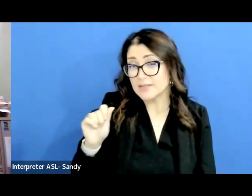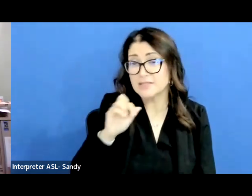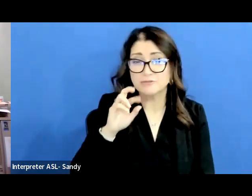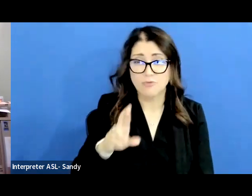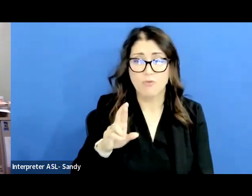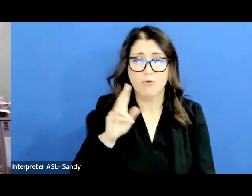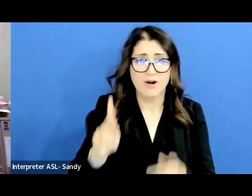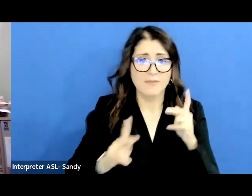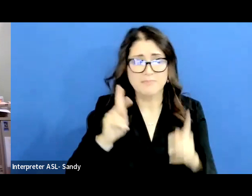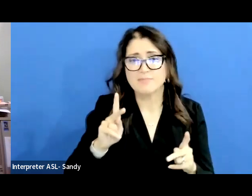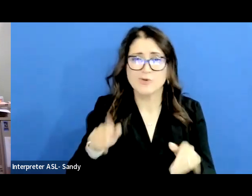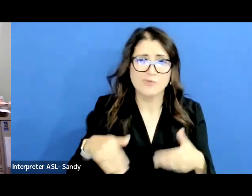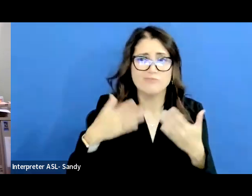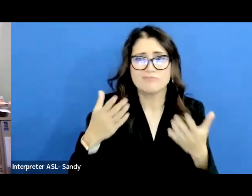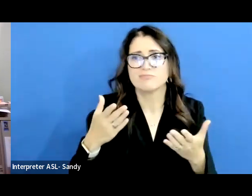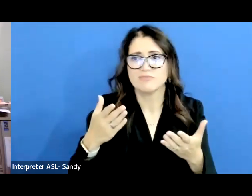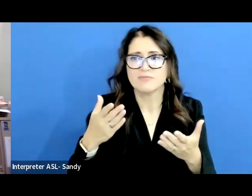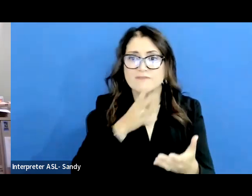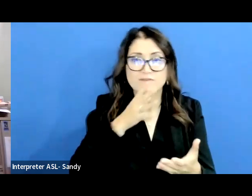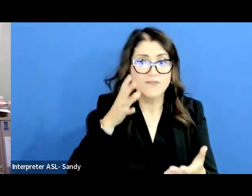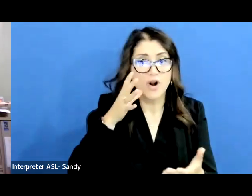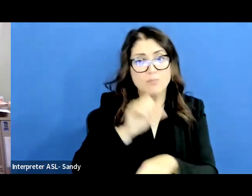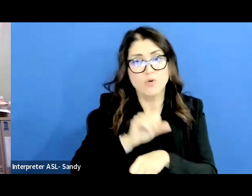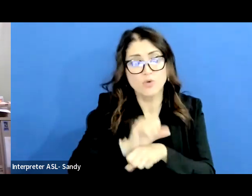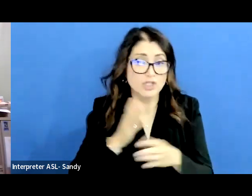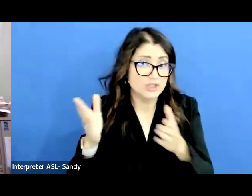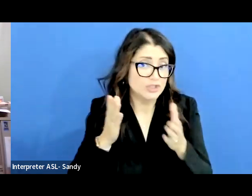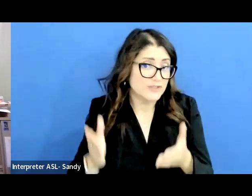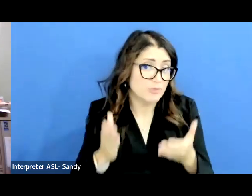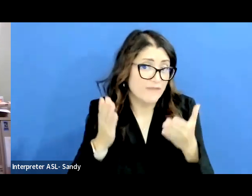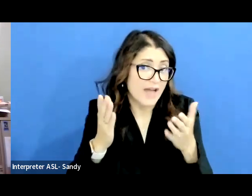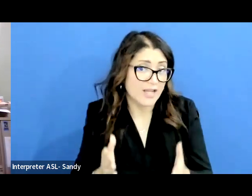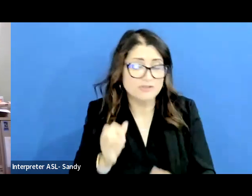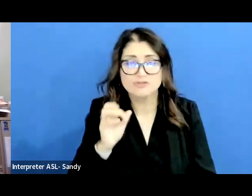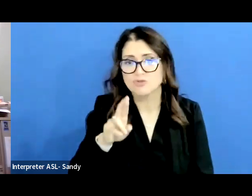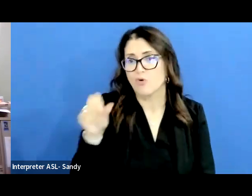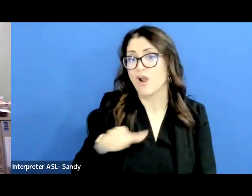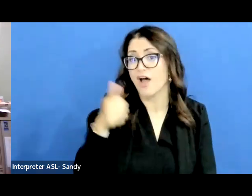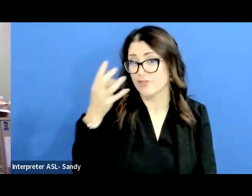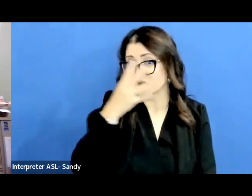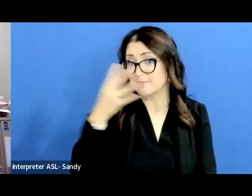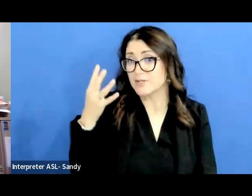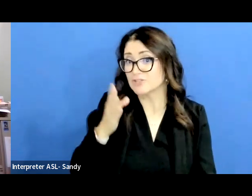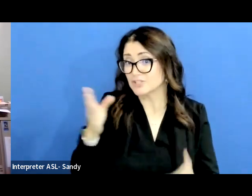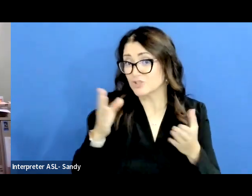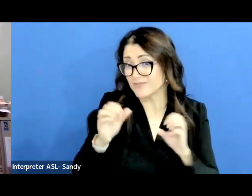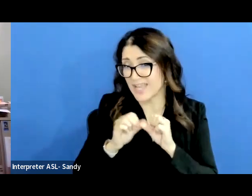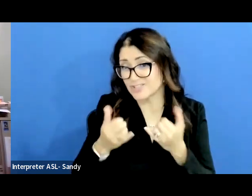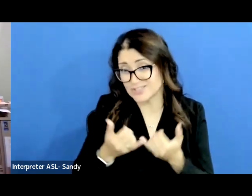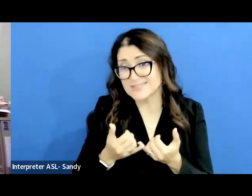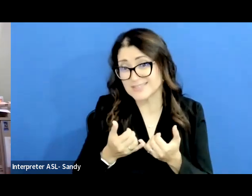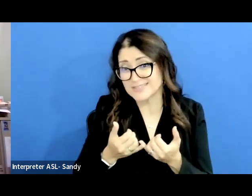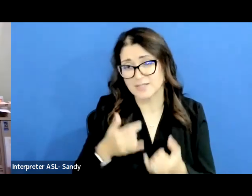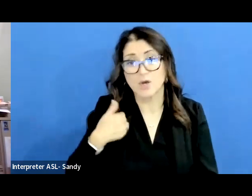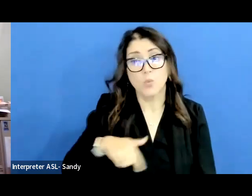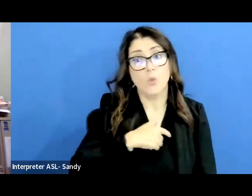farm worker service providers or other kind of immigrant serving agencies. You know, what we know